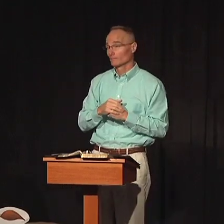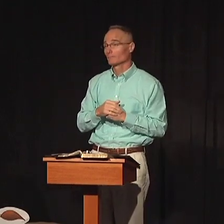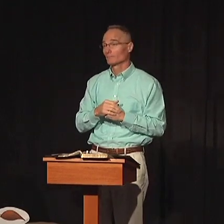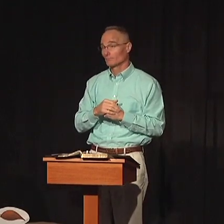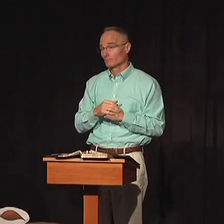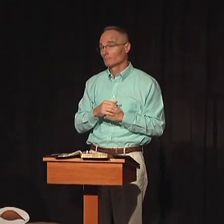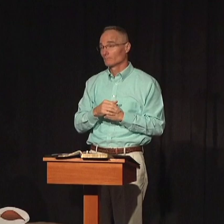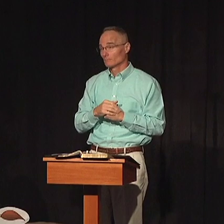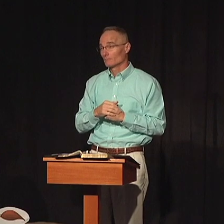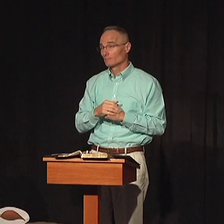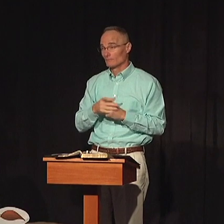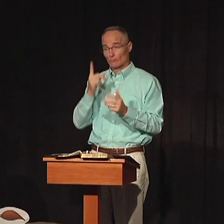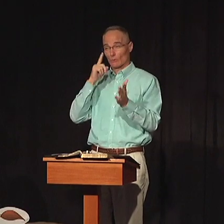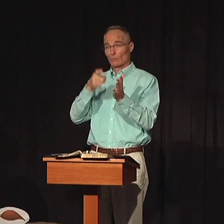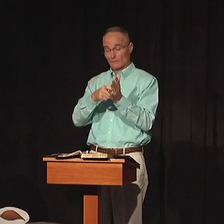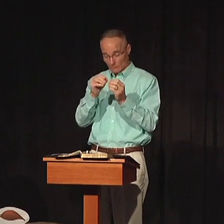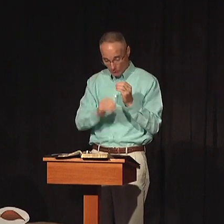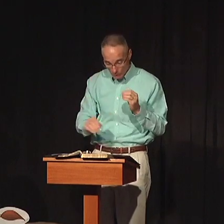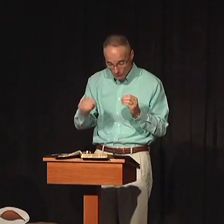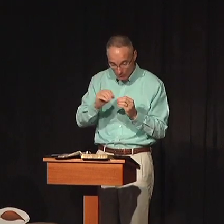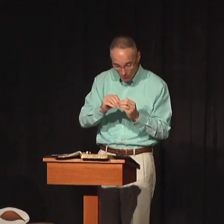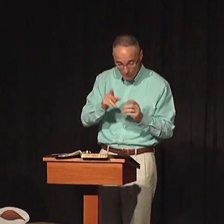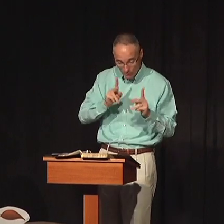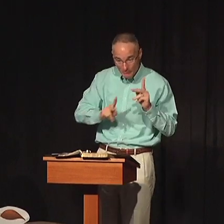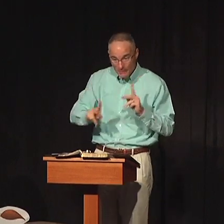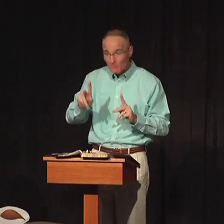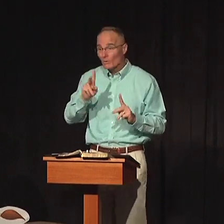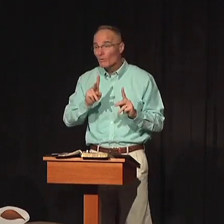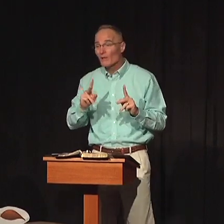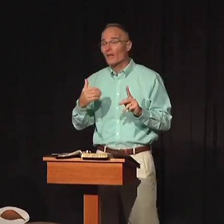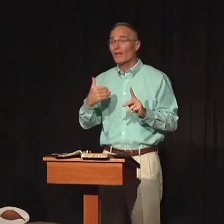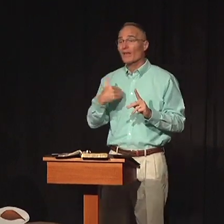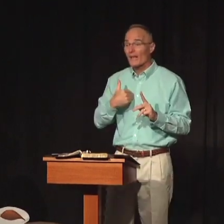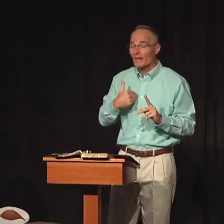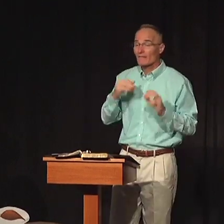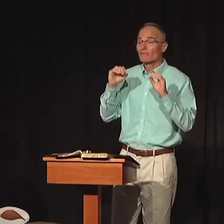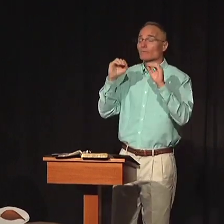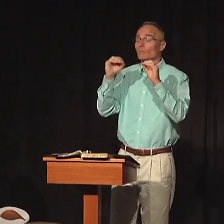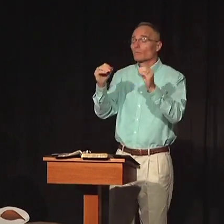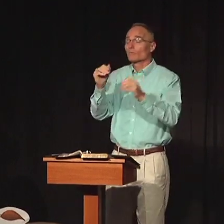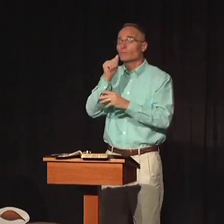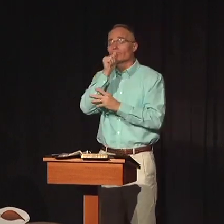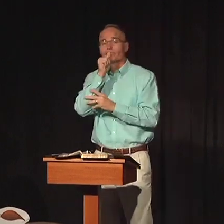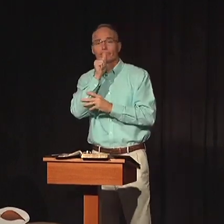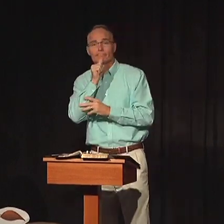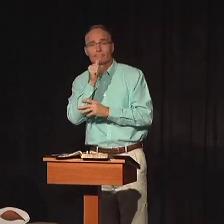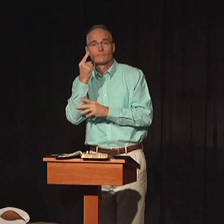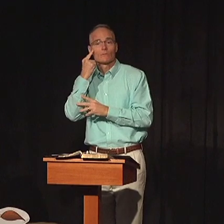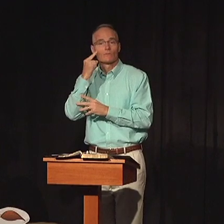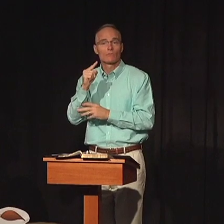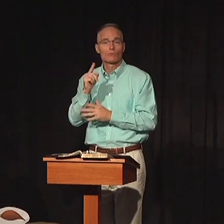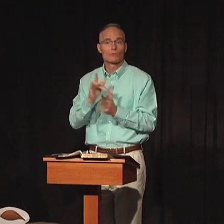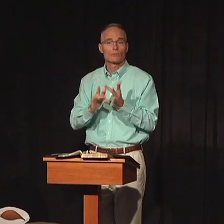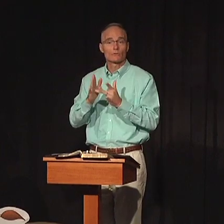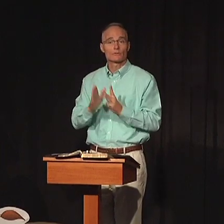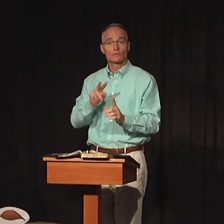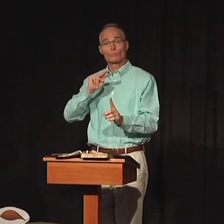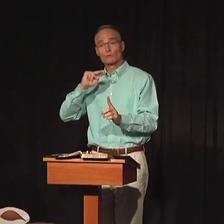politics, perhaps. We notice more and more people have no tolerance